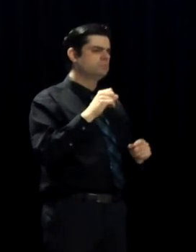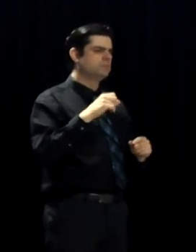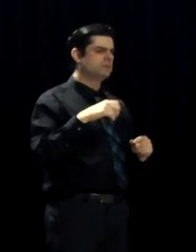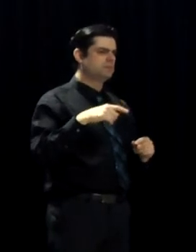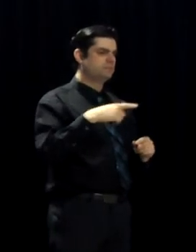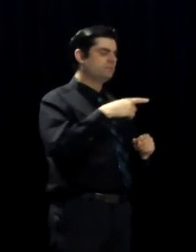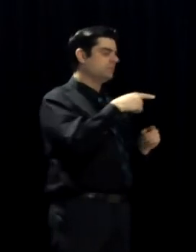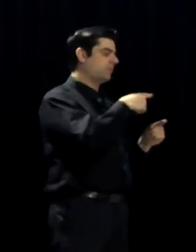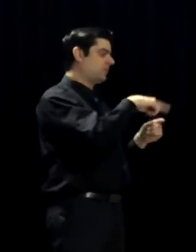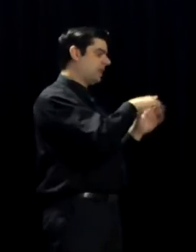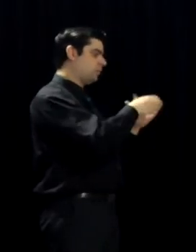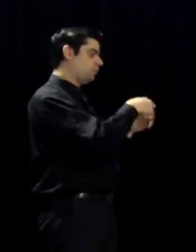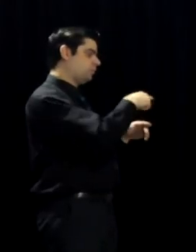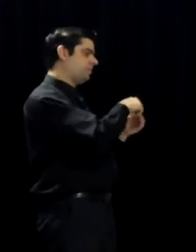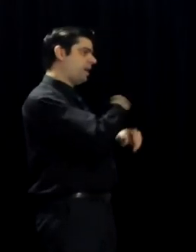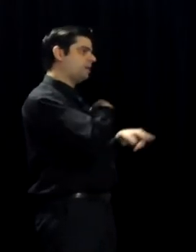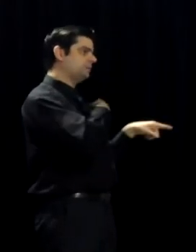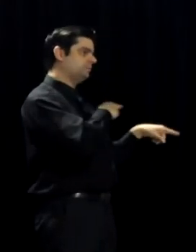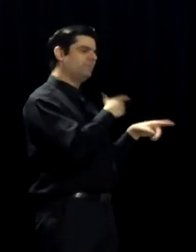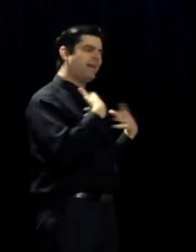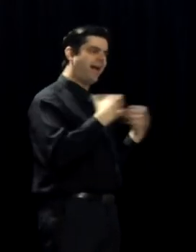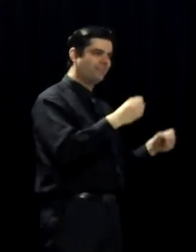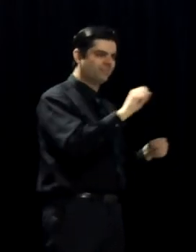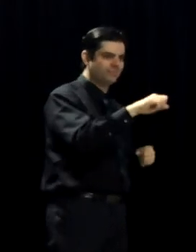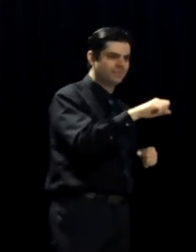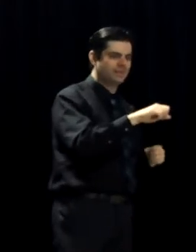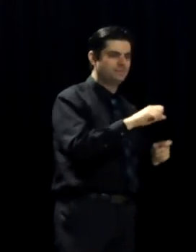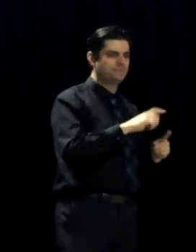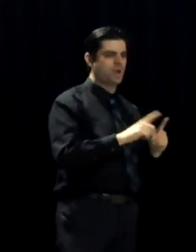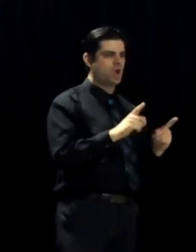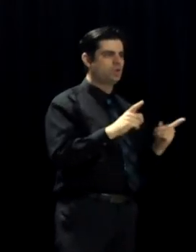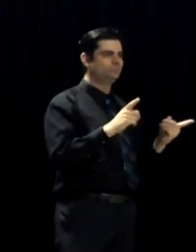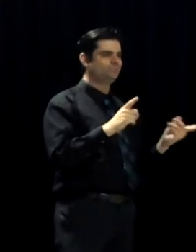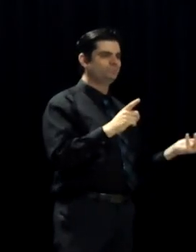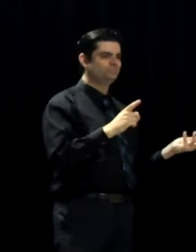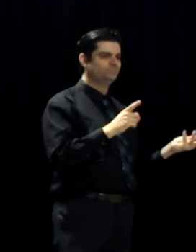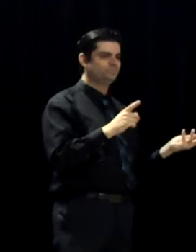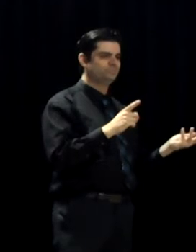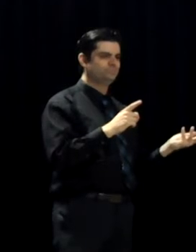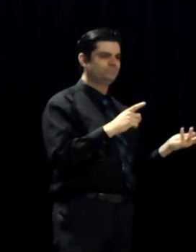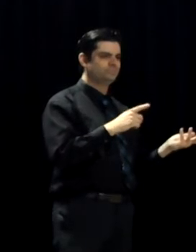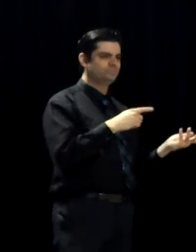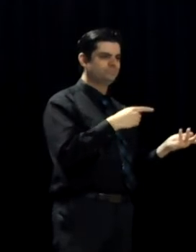being discharged to their home. So we're talking about it.